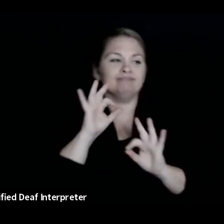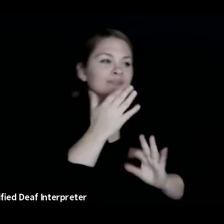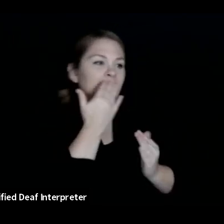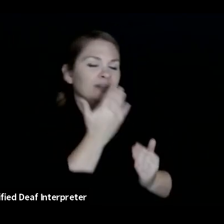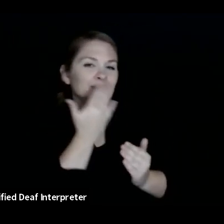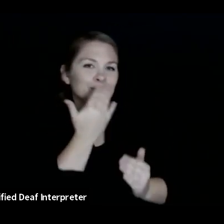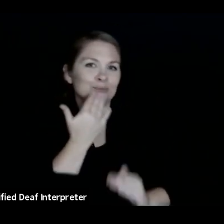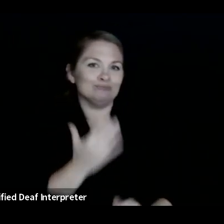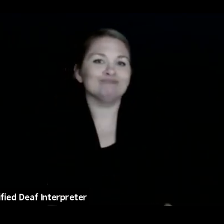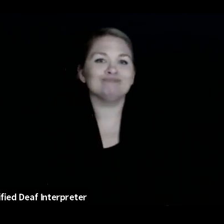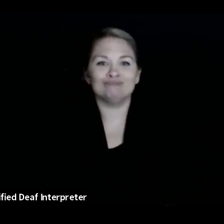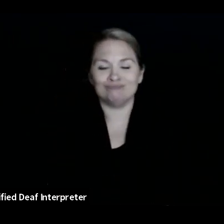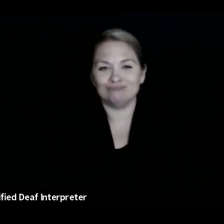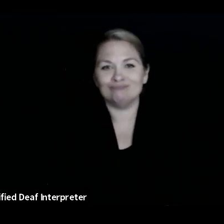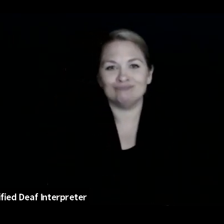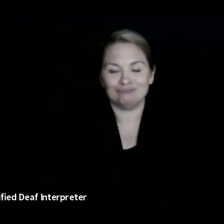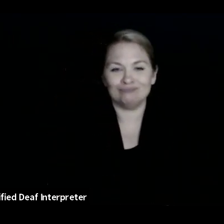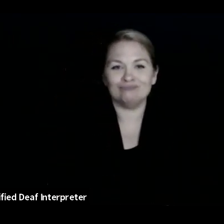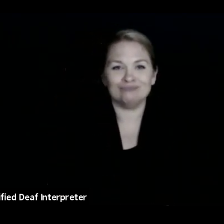thought I could.